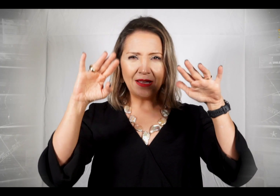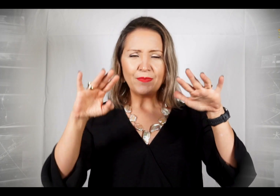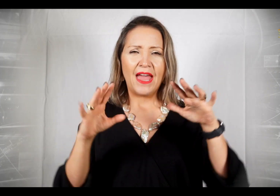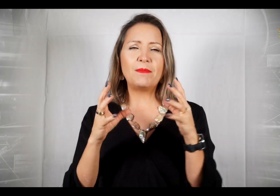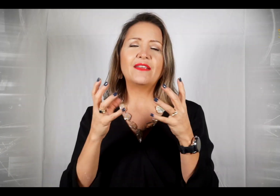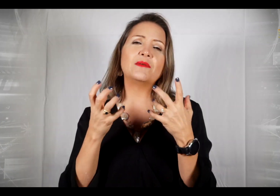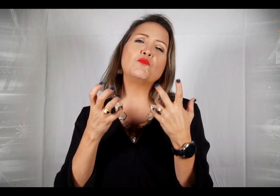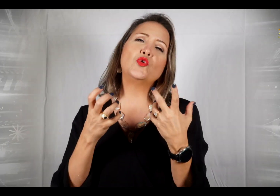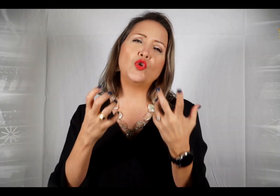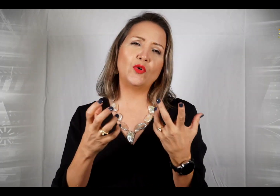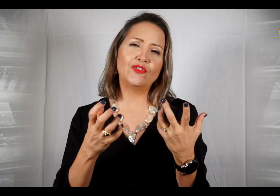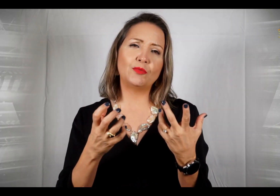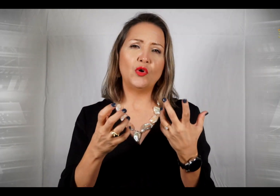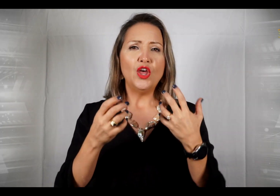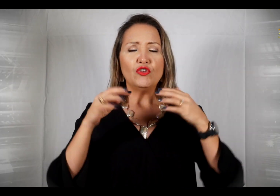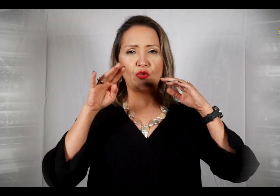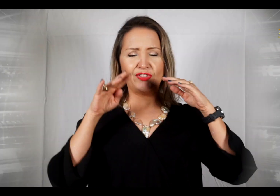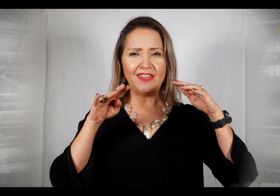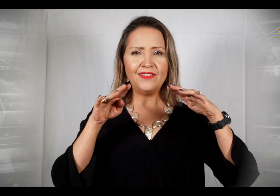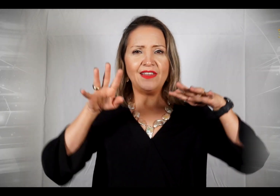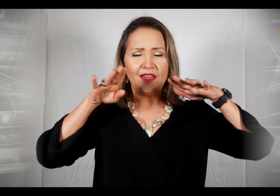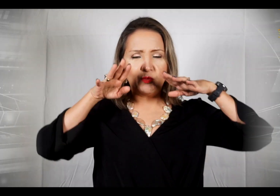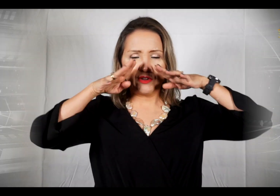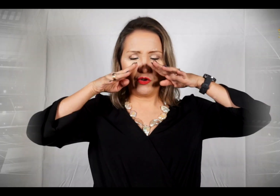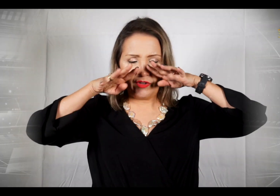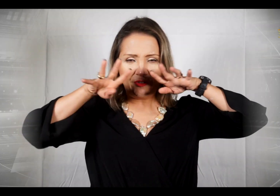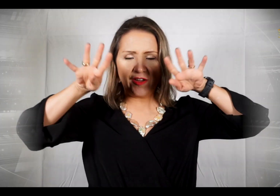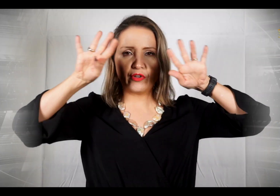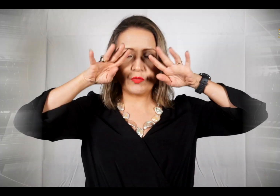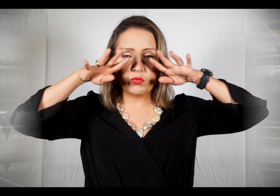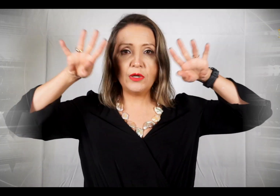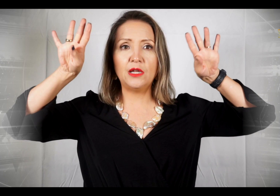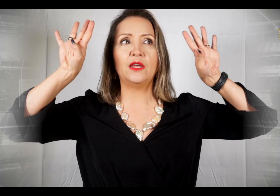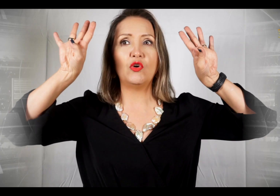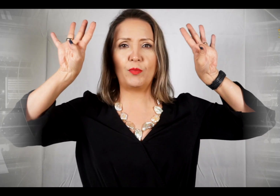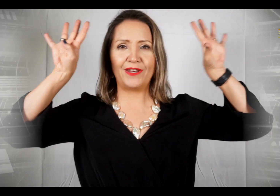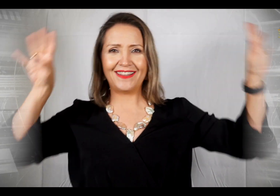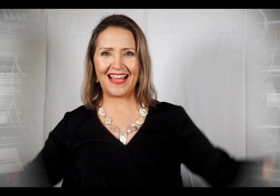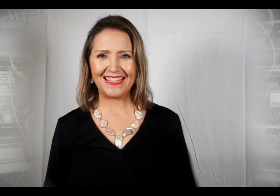and makes them more noticeable. So this is what does the effect of really opening the eye.